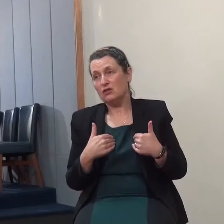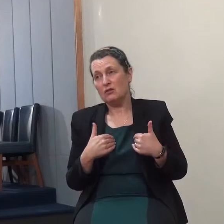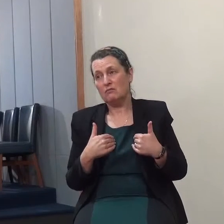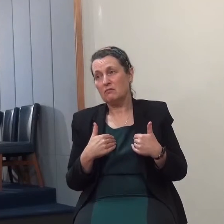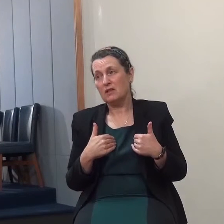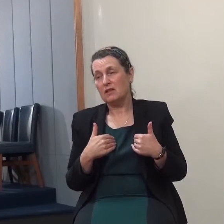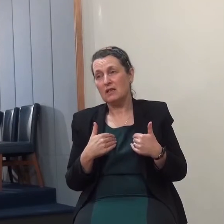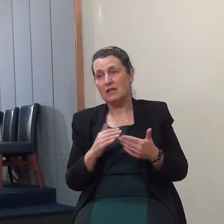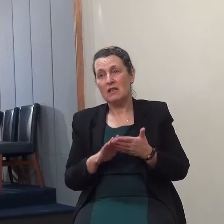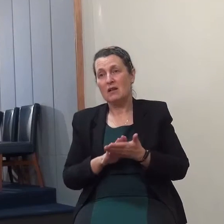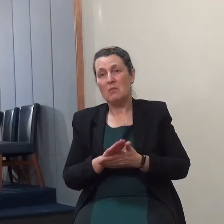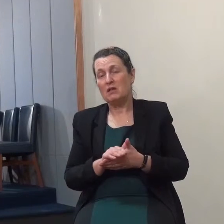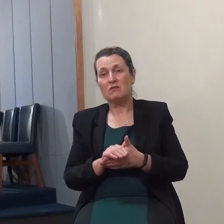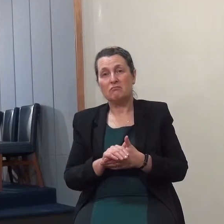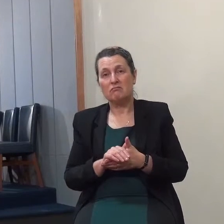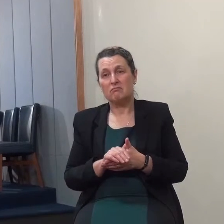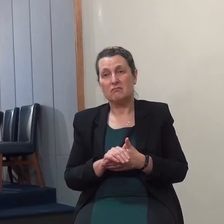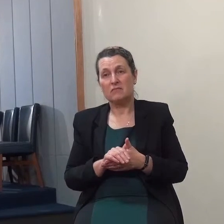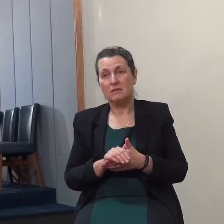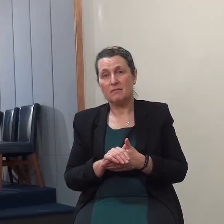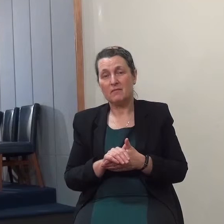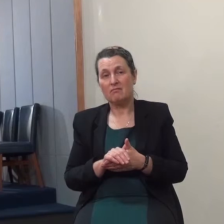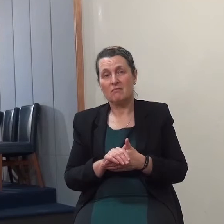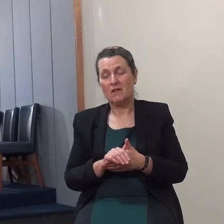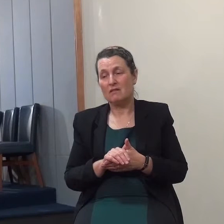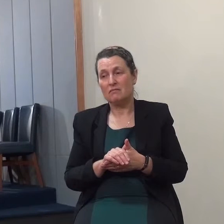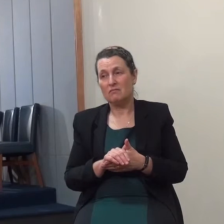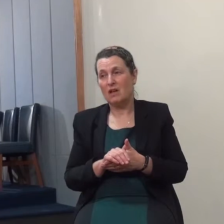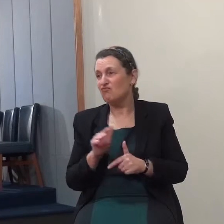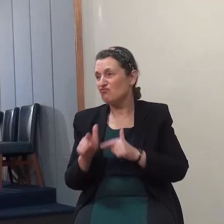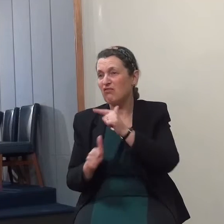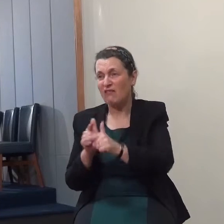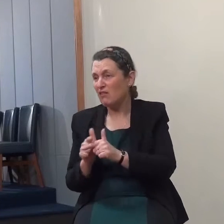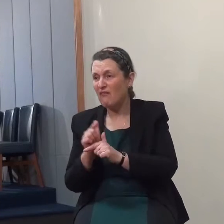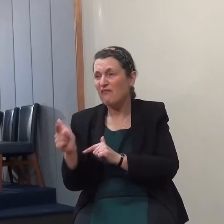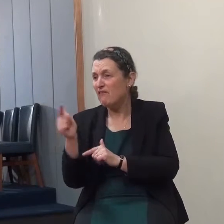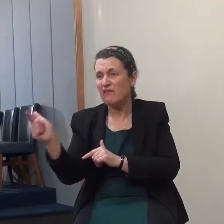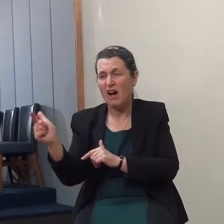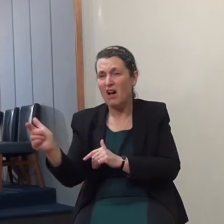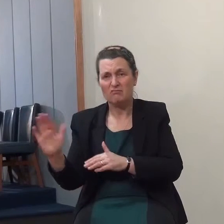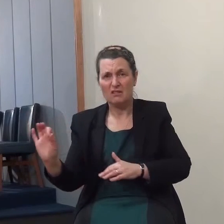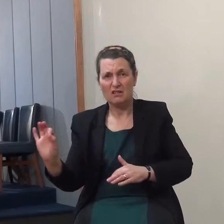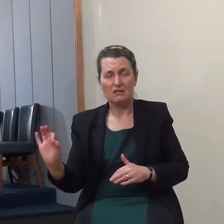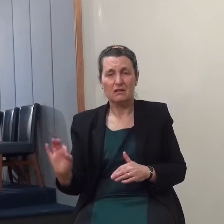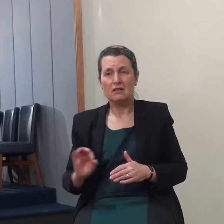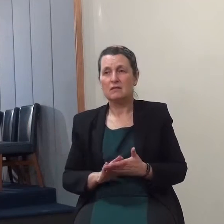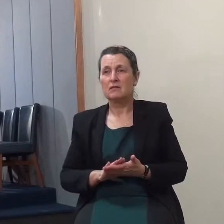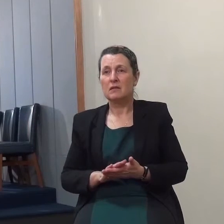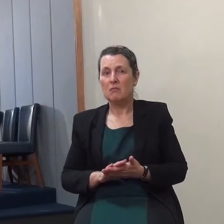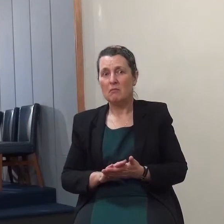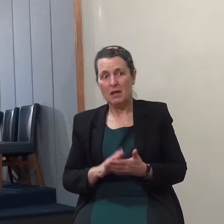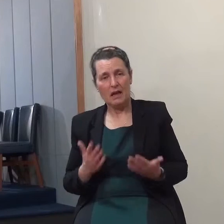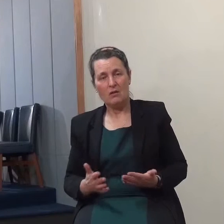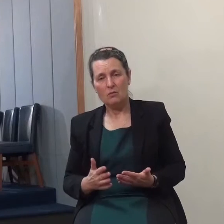that very stratified society to have special privileges and power and authority and notice. And here